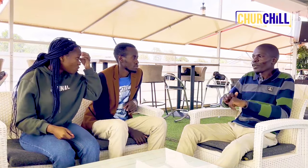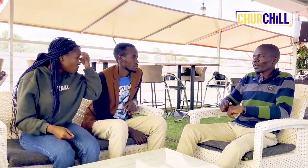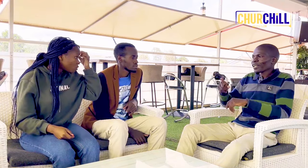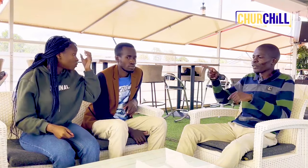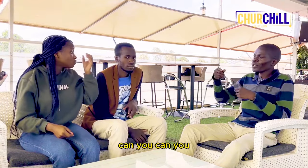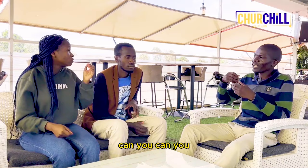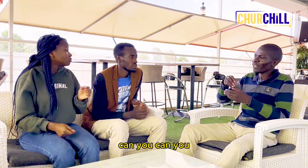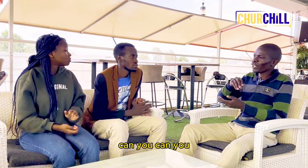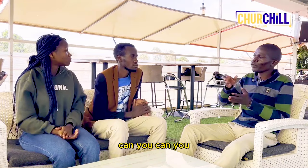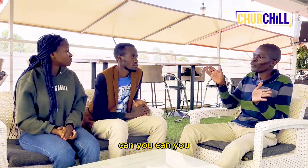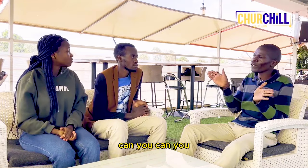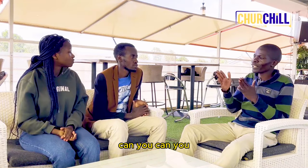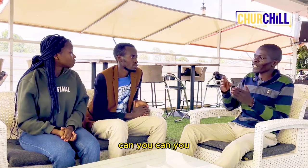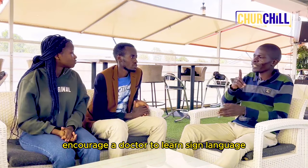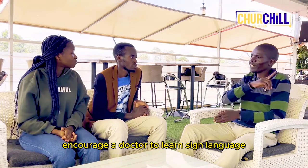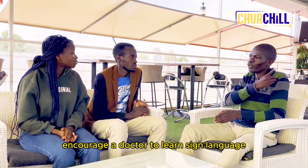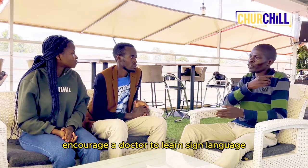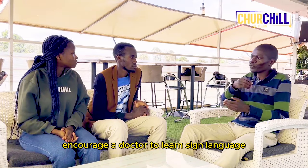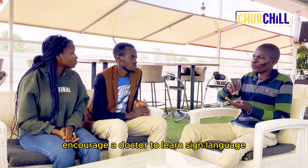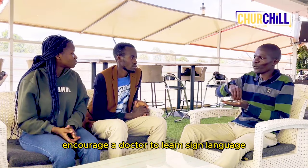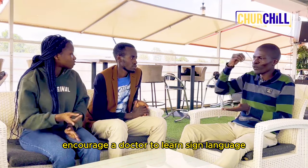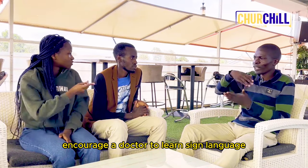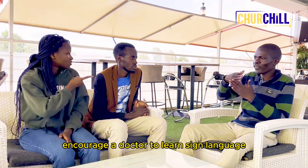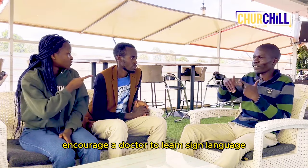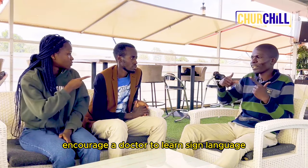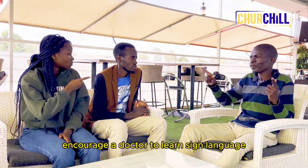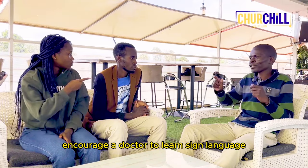Can you encourage doctors to learn sign language?